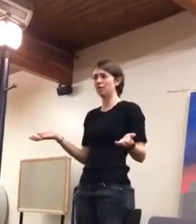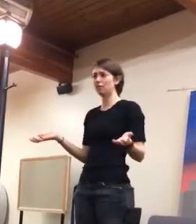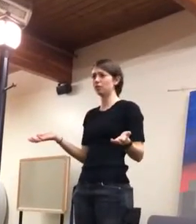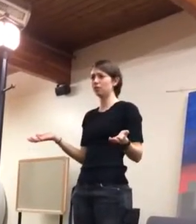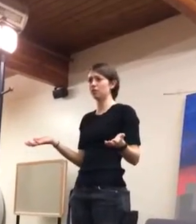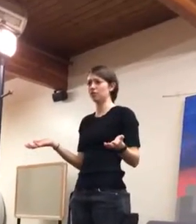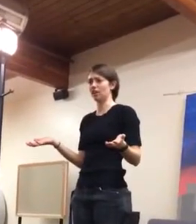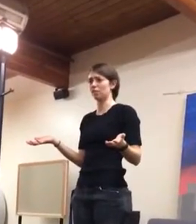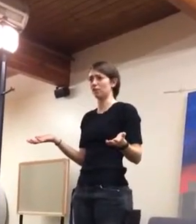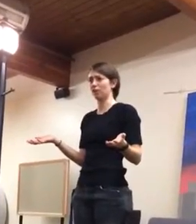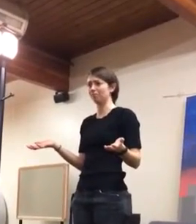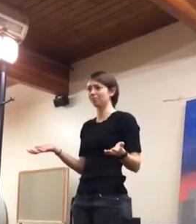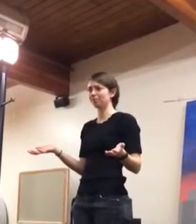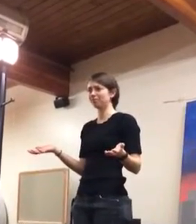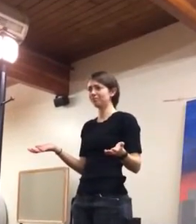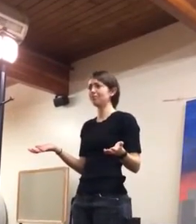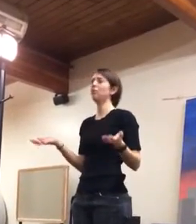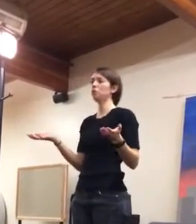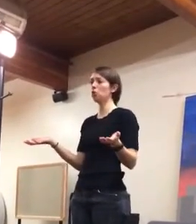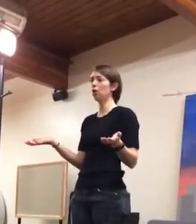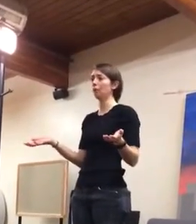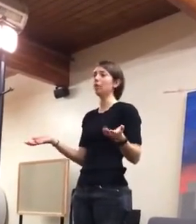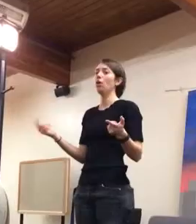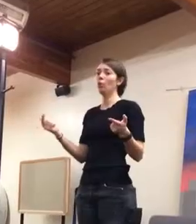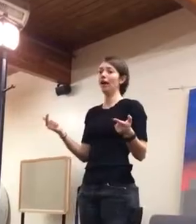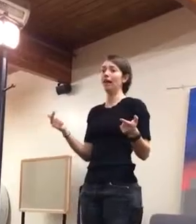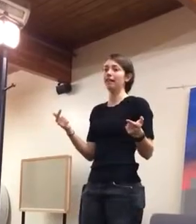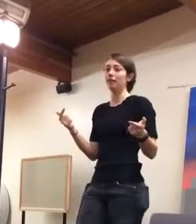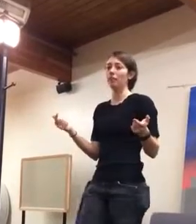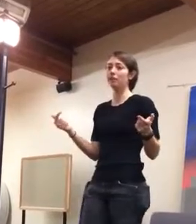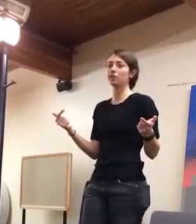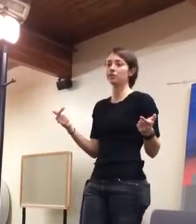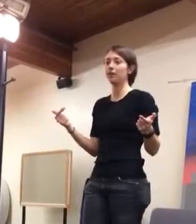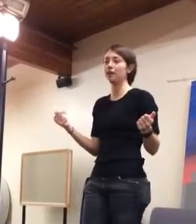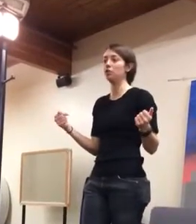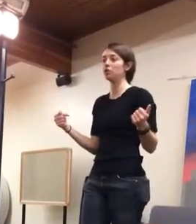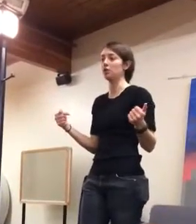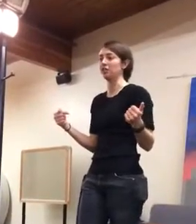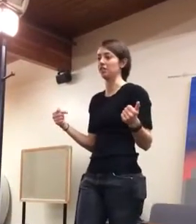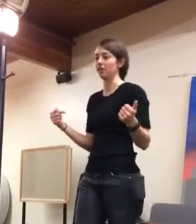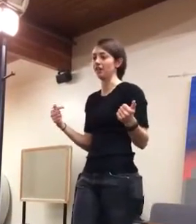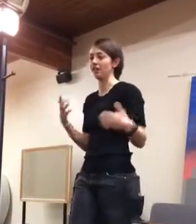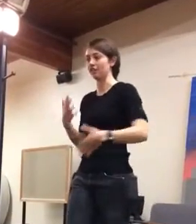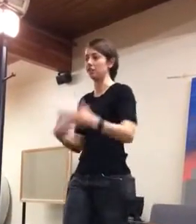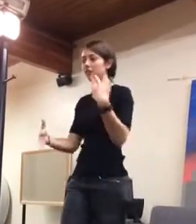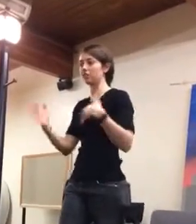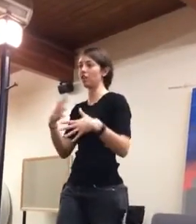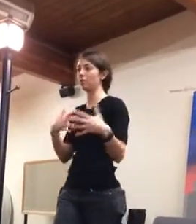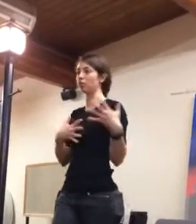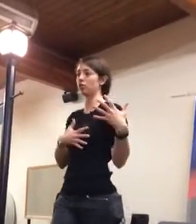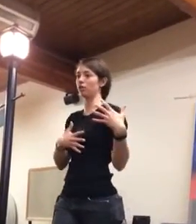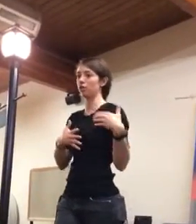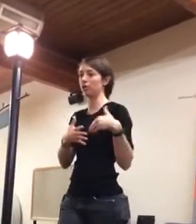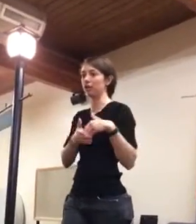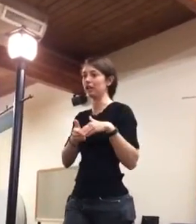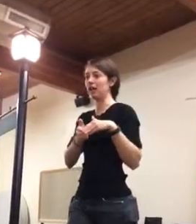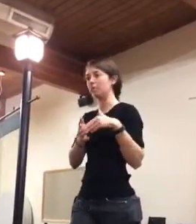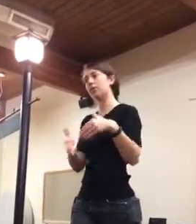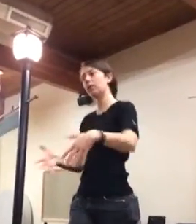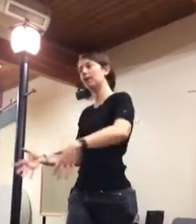you have heard this song before? Cool. Well, we took a brand new twist at this song. So we started with Joy to the World. Then we're going to